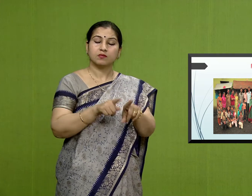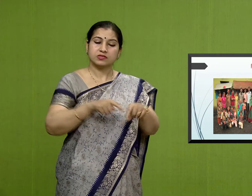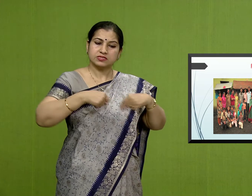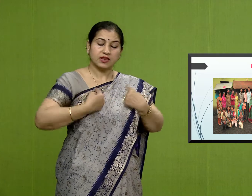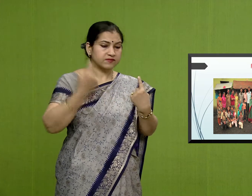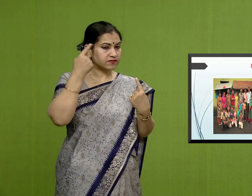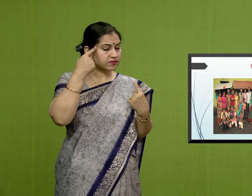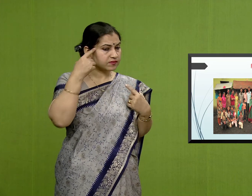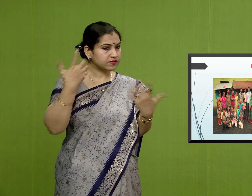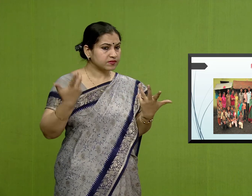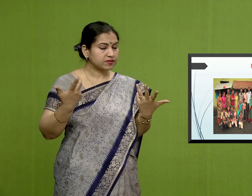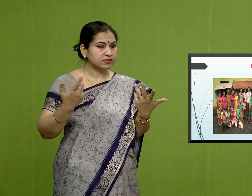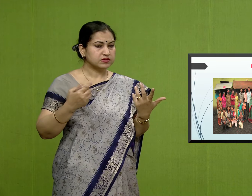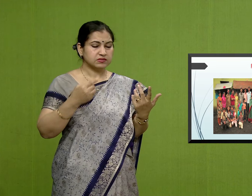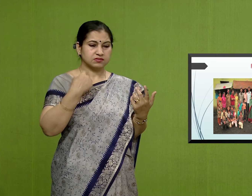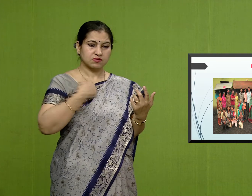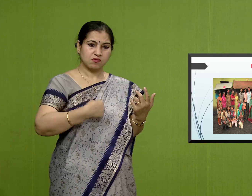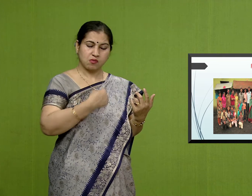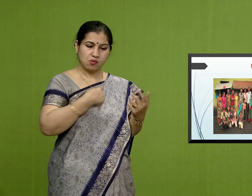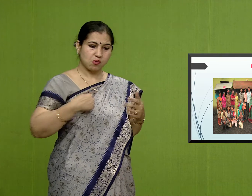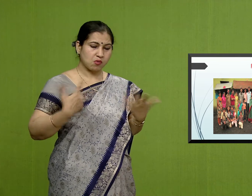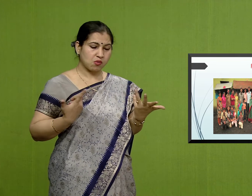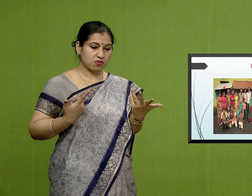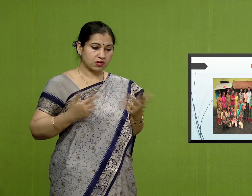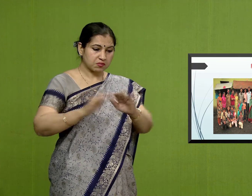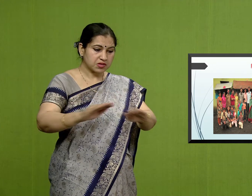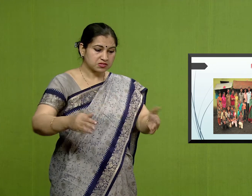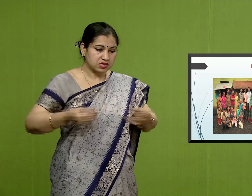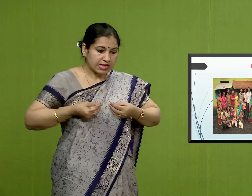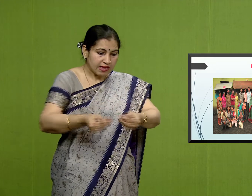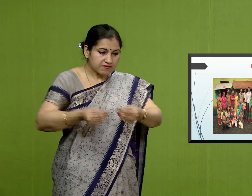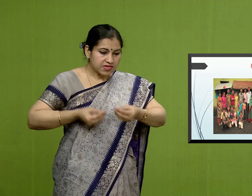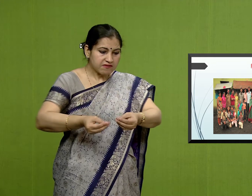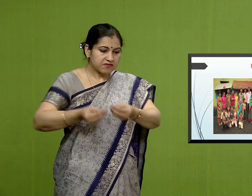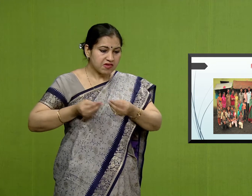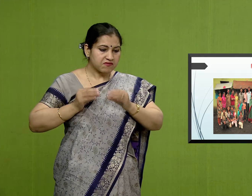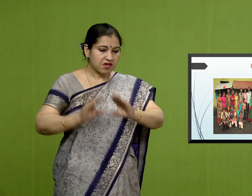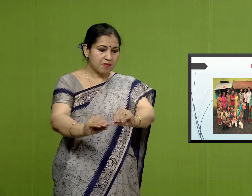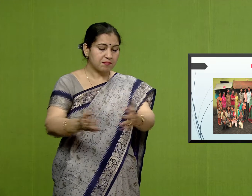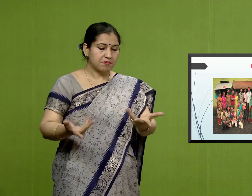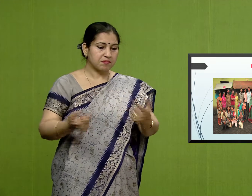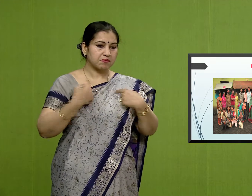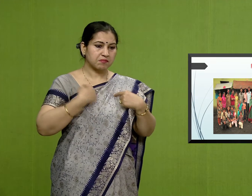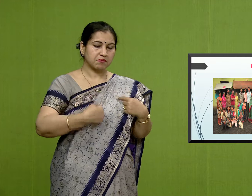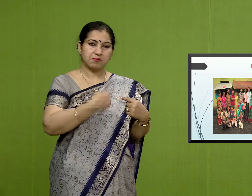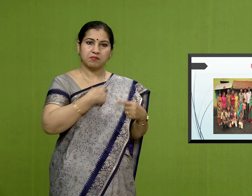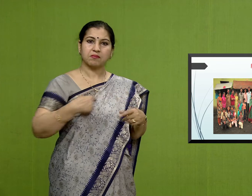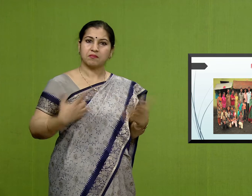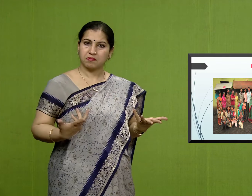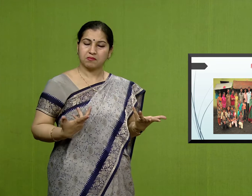himself guilty of not providing due required help to his family.